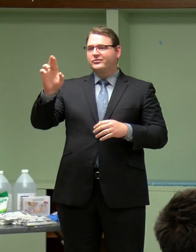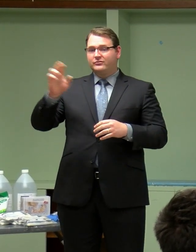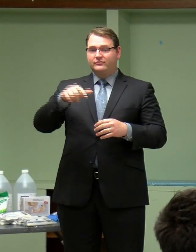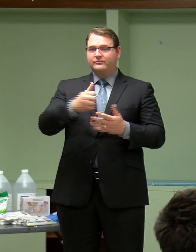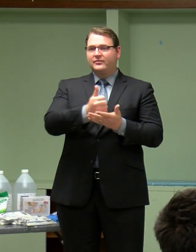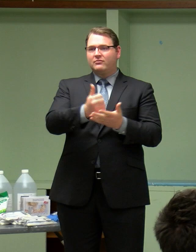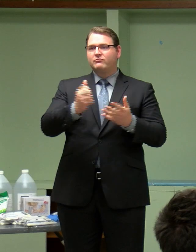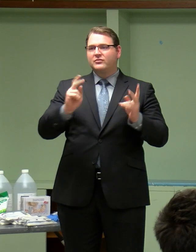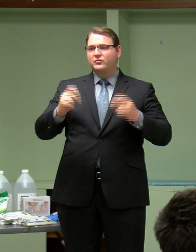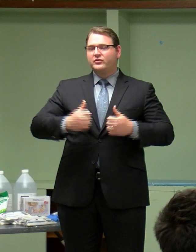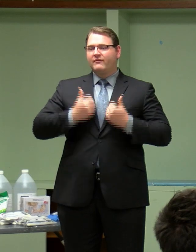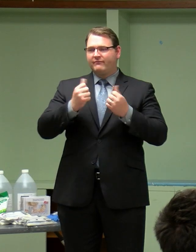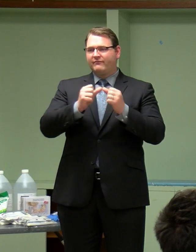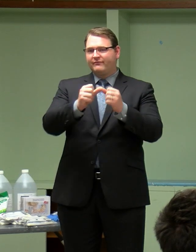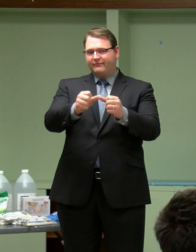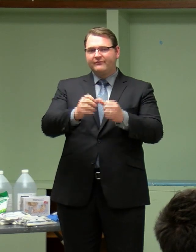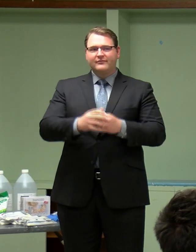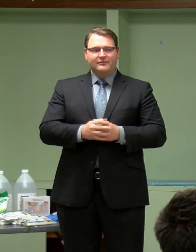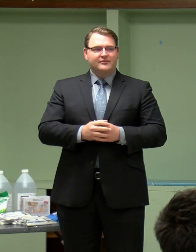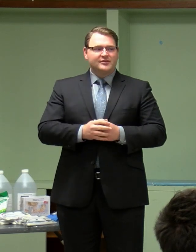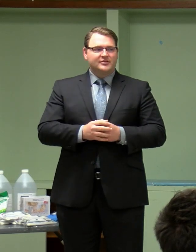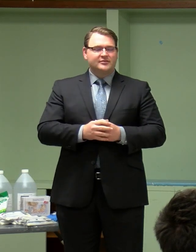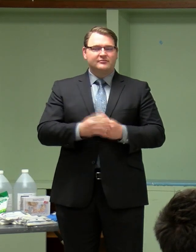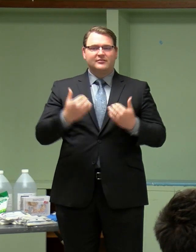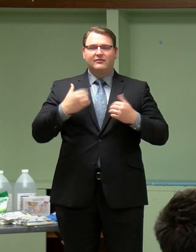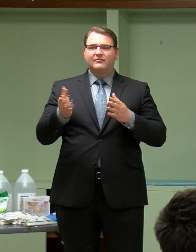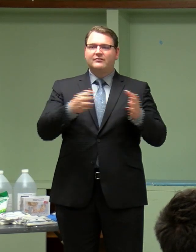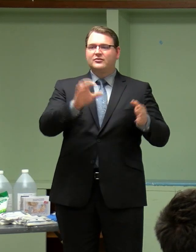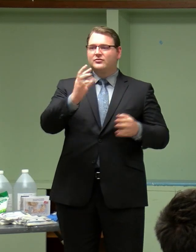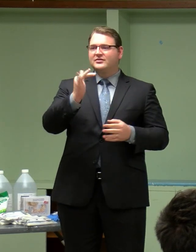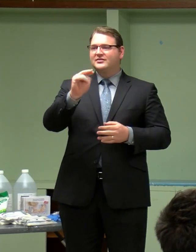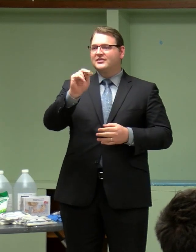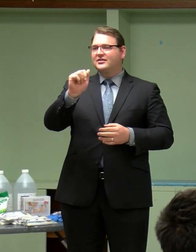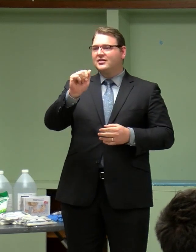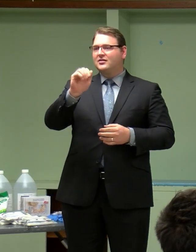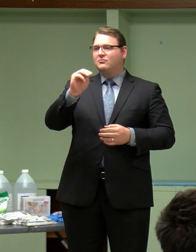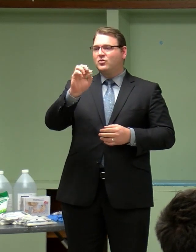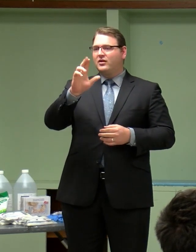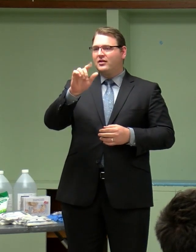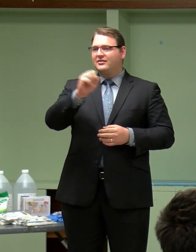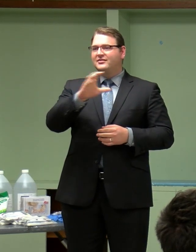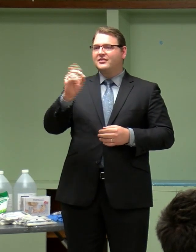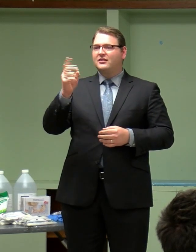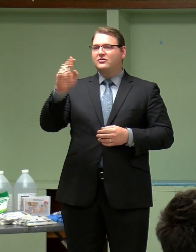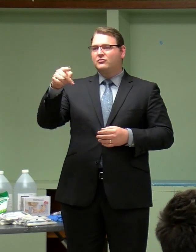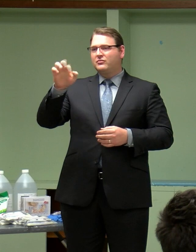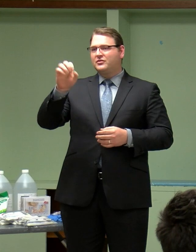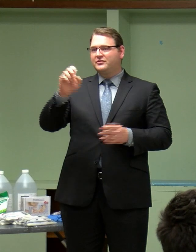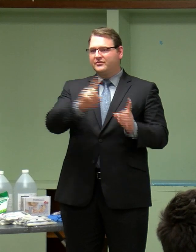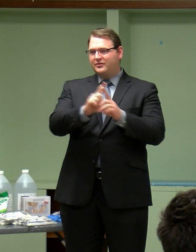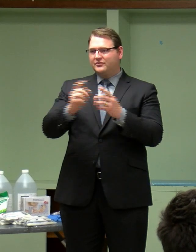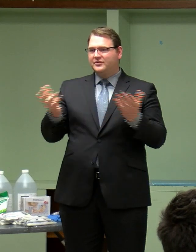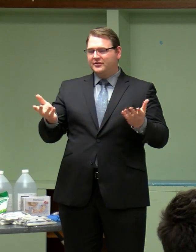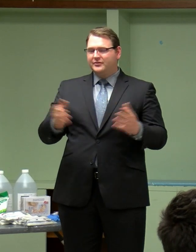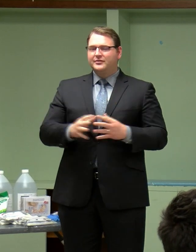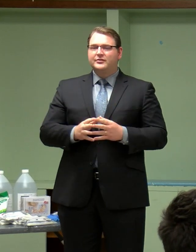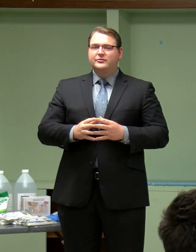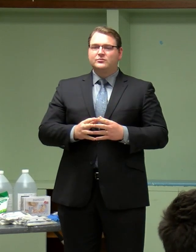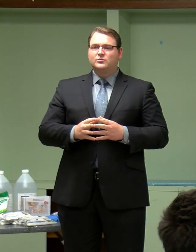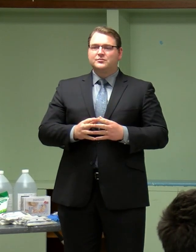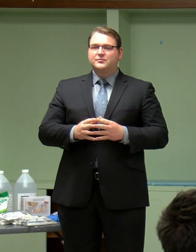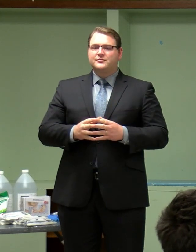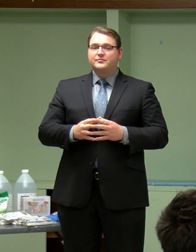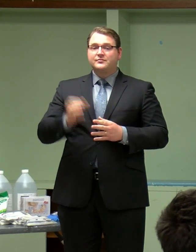today State Representative Christina Morales. Really appreciate you. And then Dr. Persse, of course, is with me. I'll have